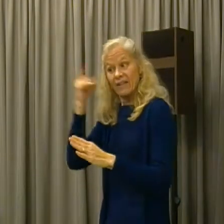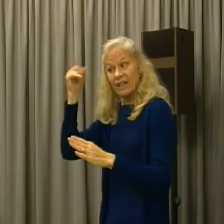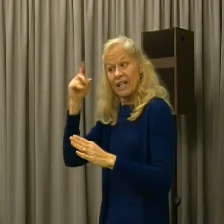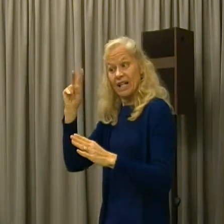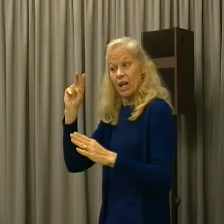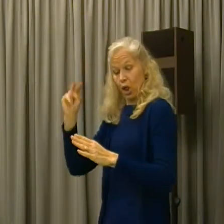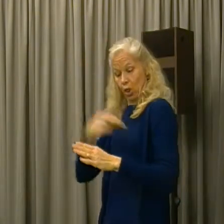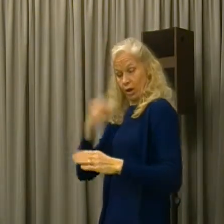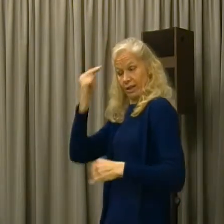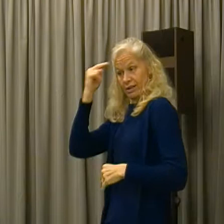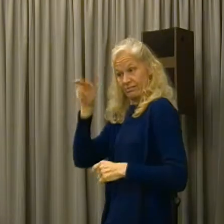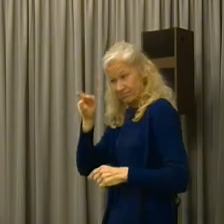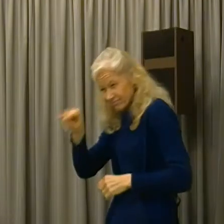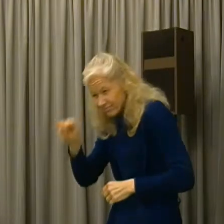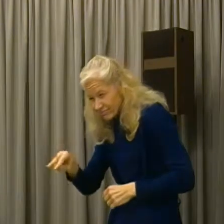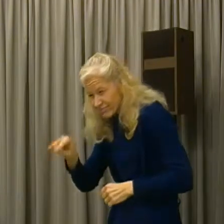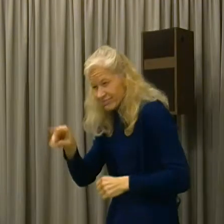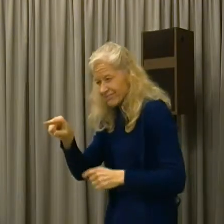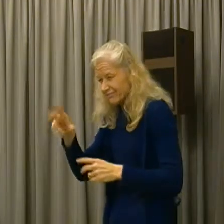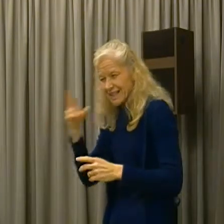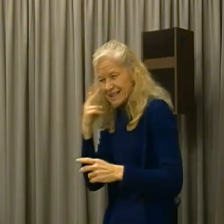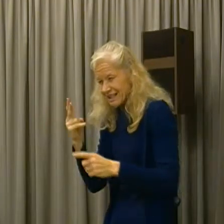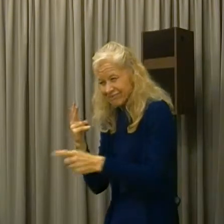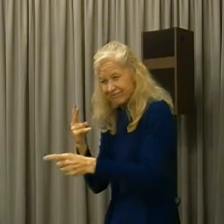him. And